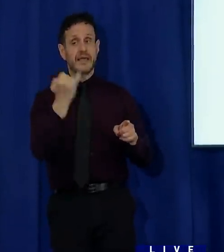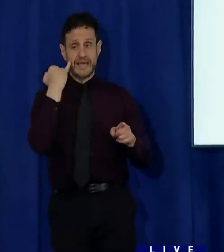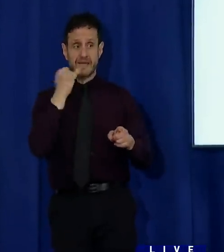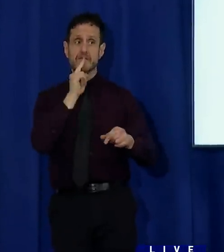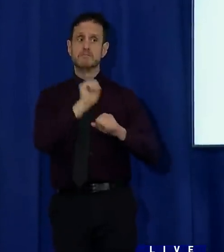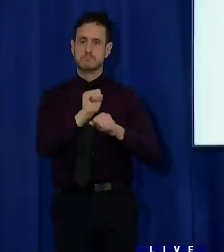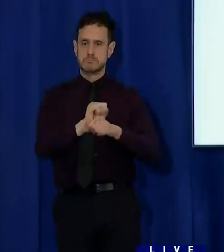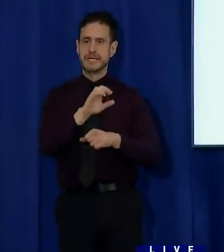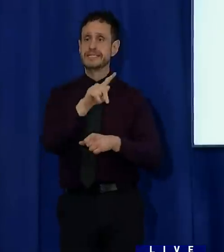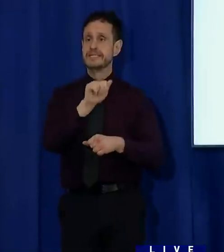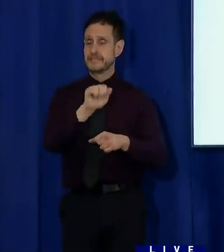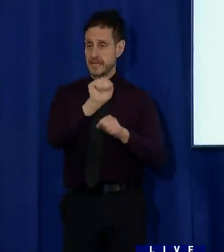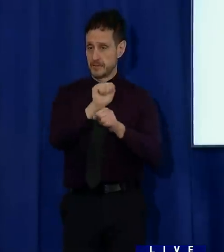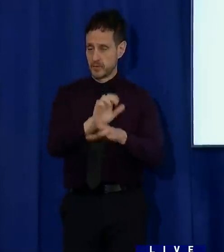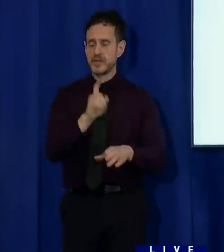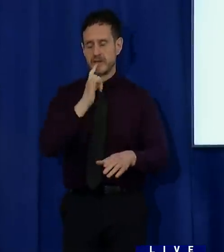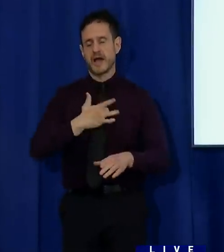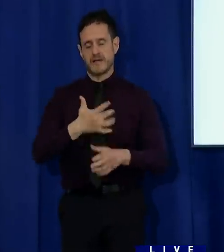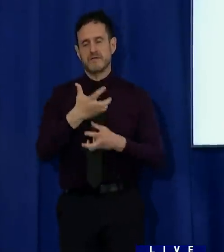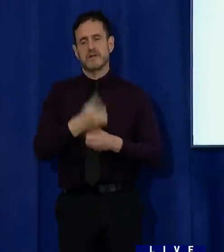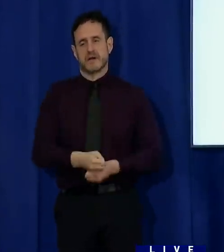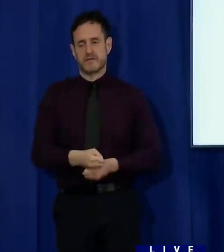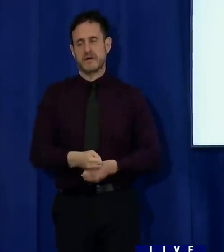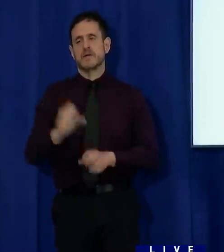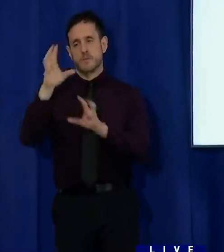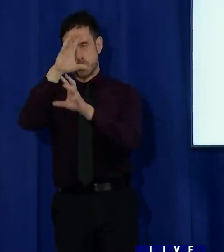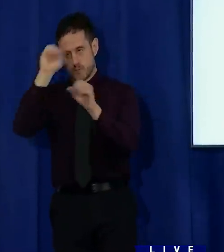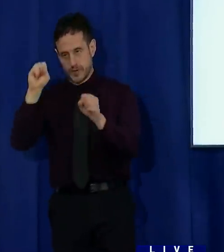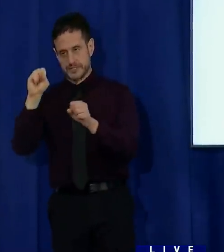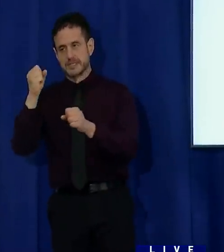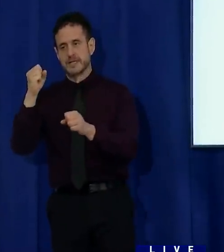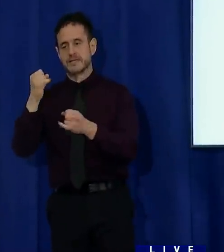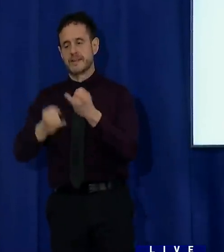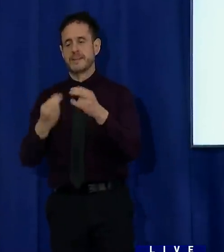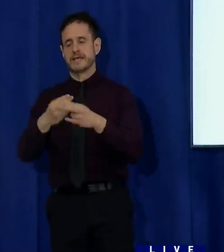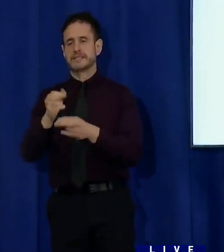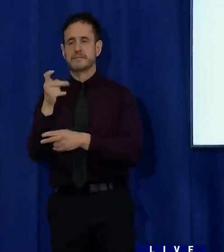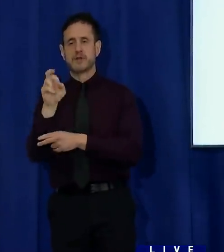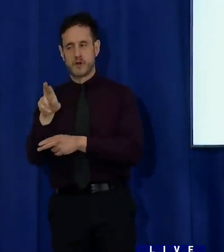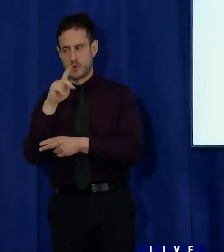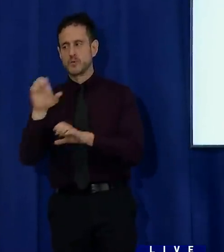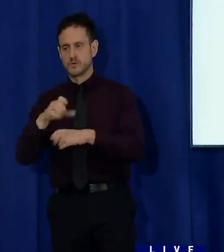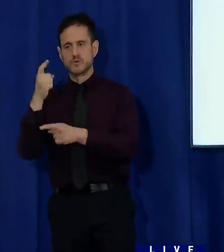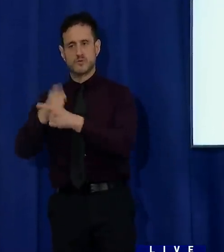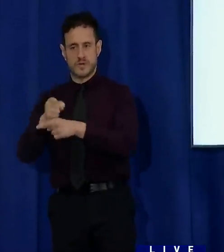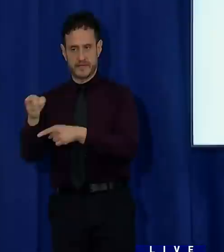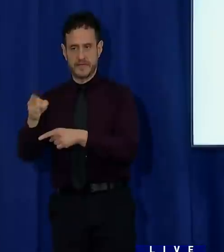truly a CTA employee, I'm confident that President Carter will take the right action